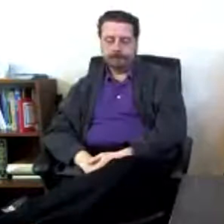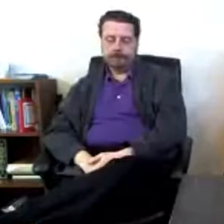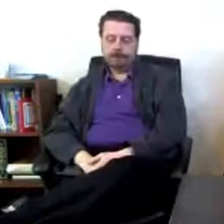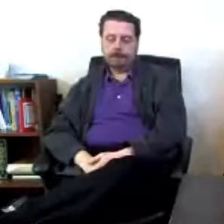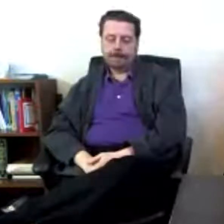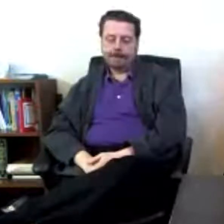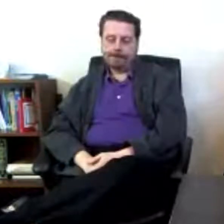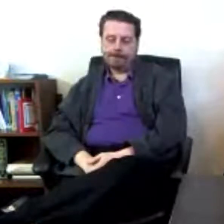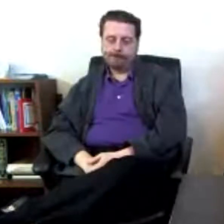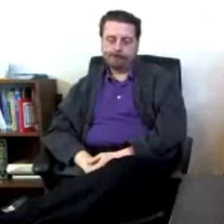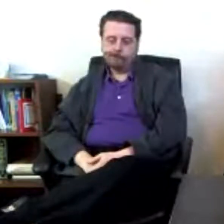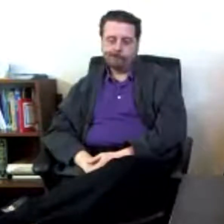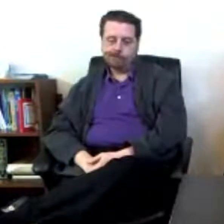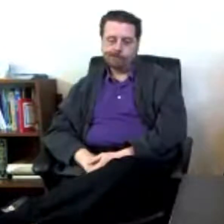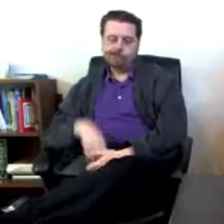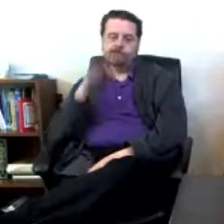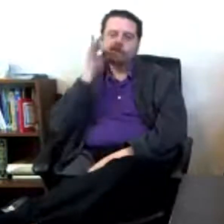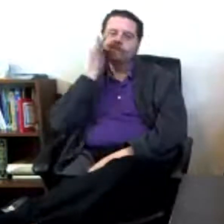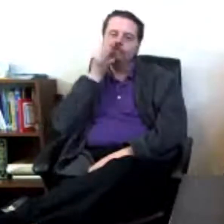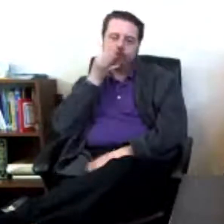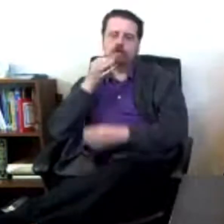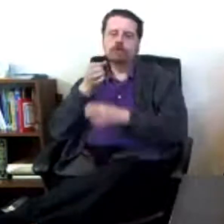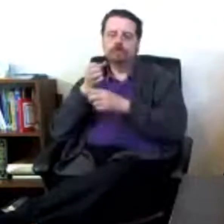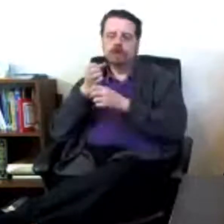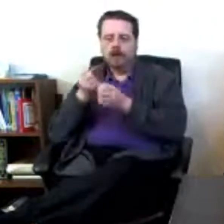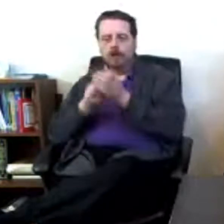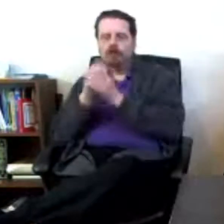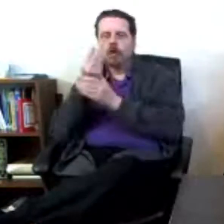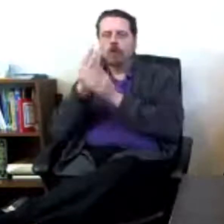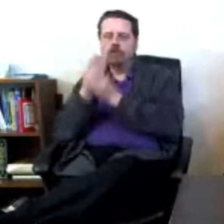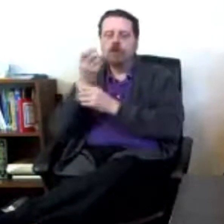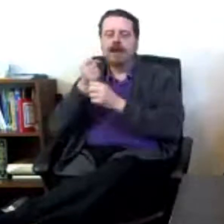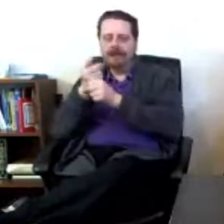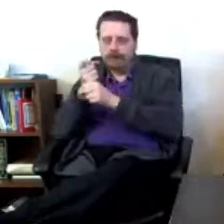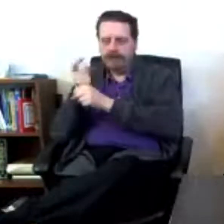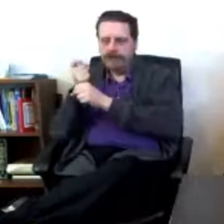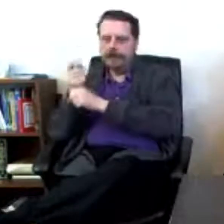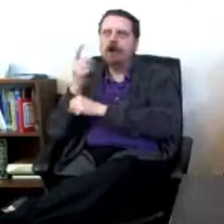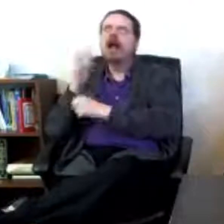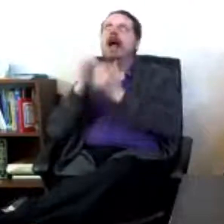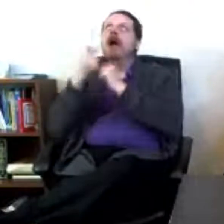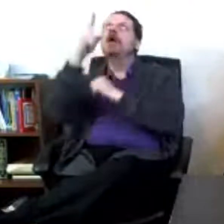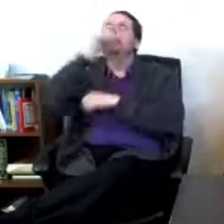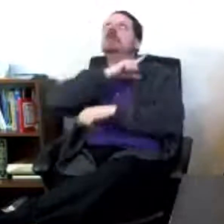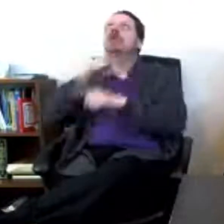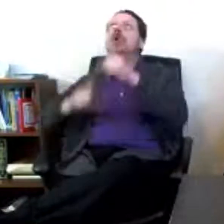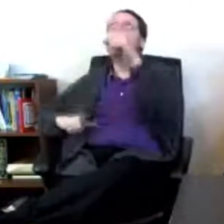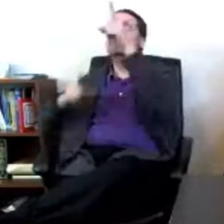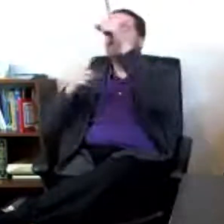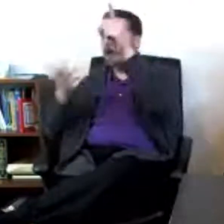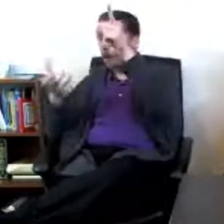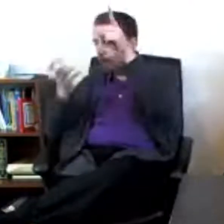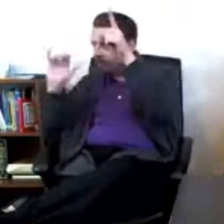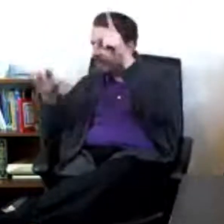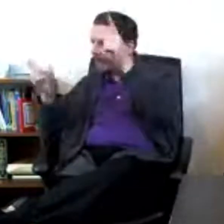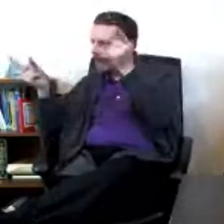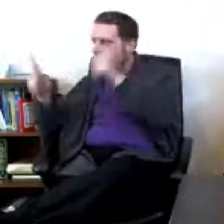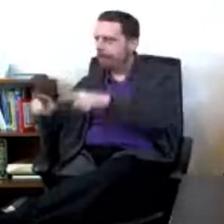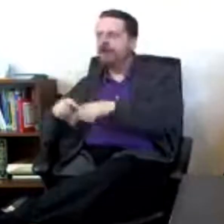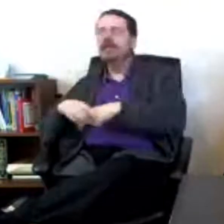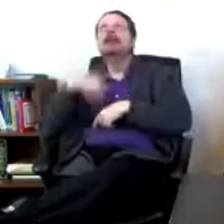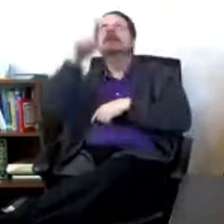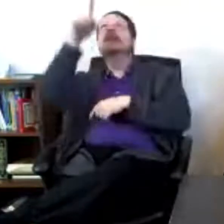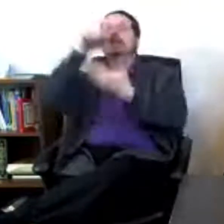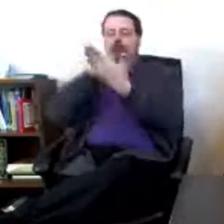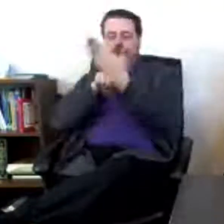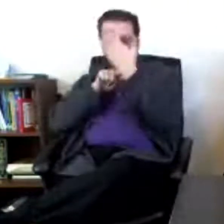So it produces its fruits every season by the leave of its Lord. And Allah shows and presents